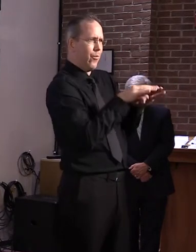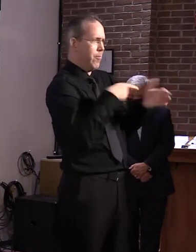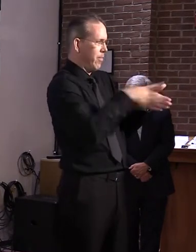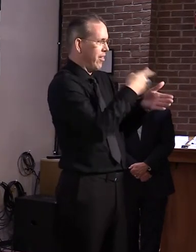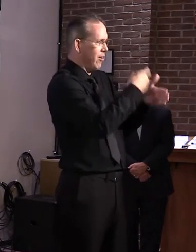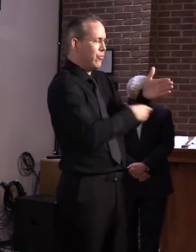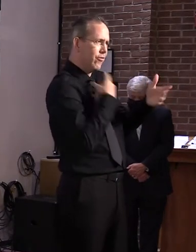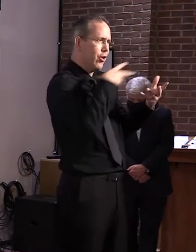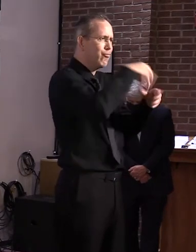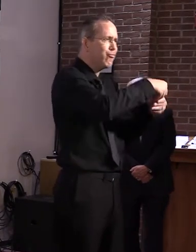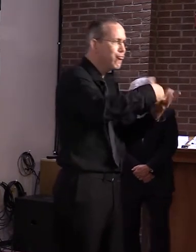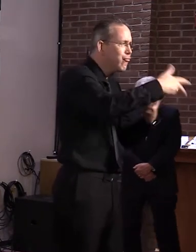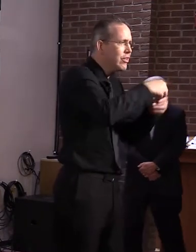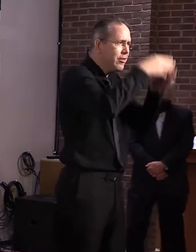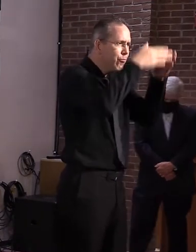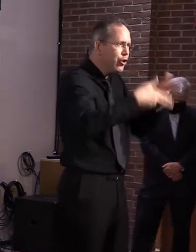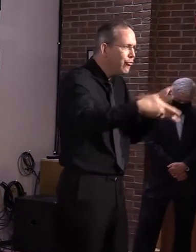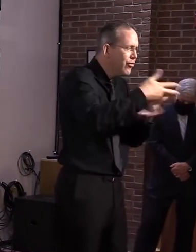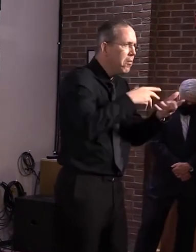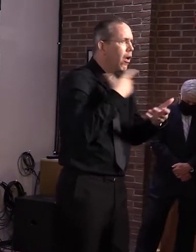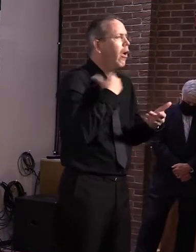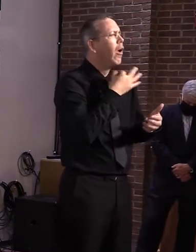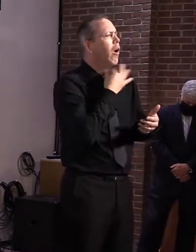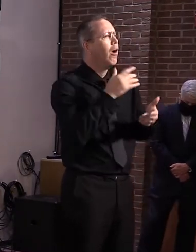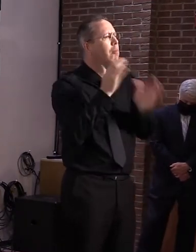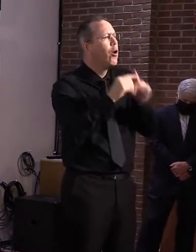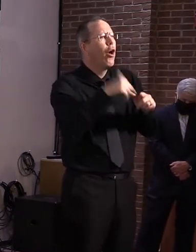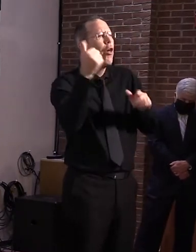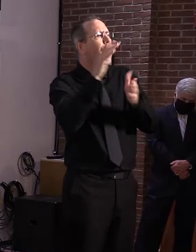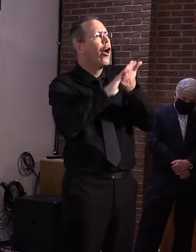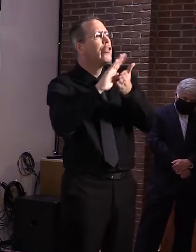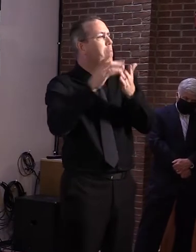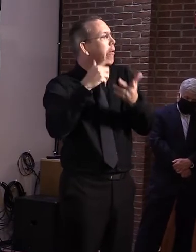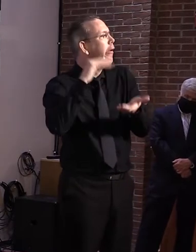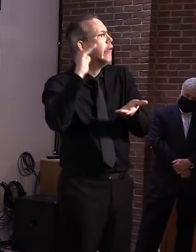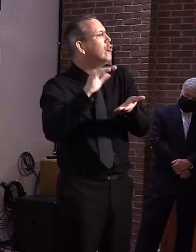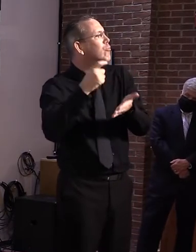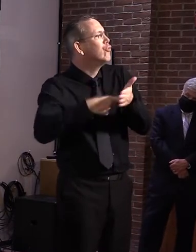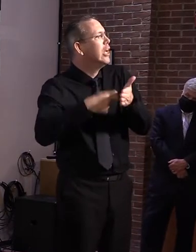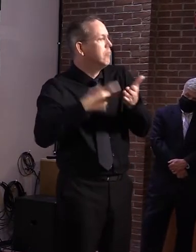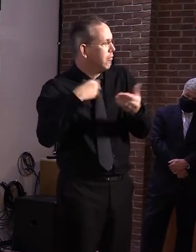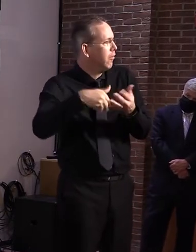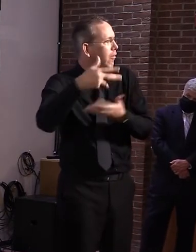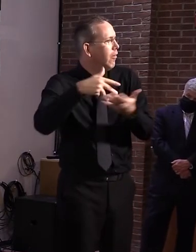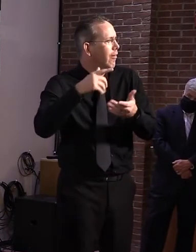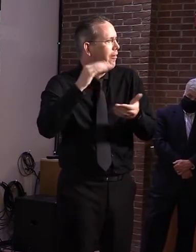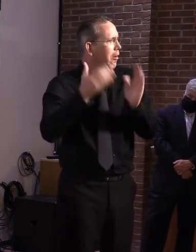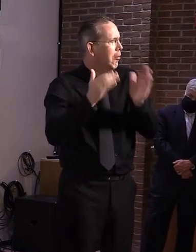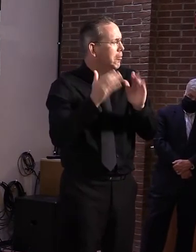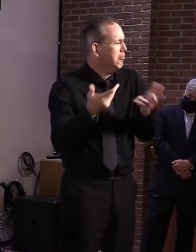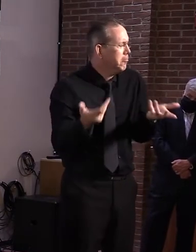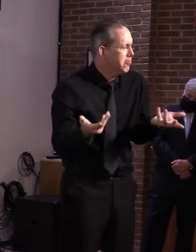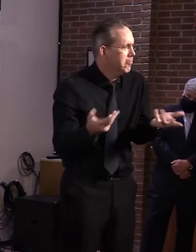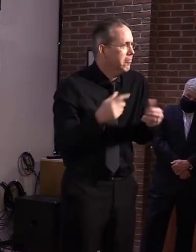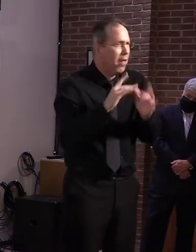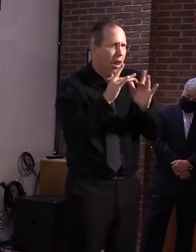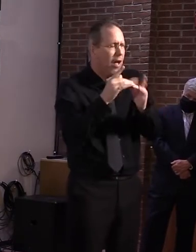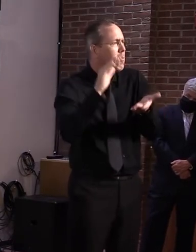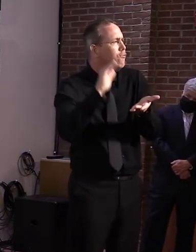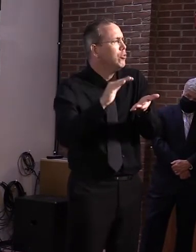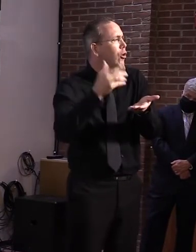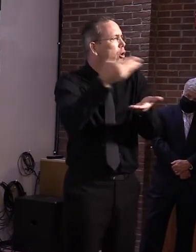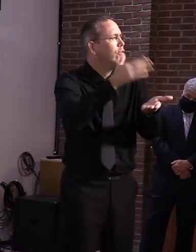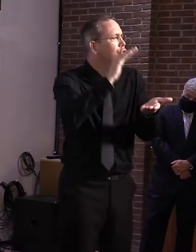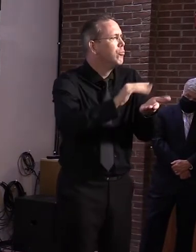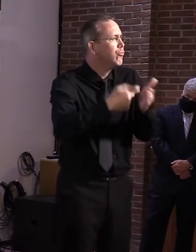best they can to provide as much of the college experience as is safe. But there are certain things about a college